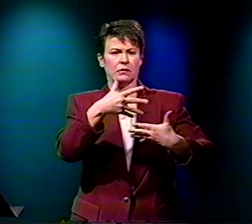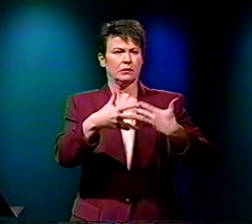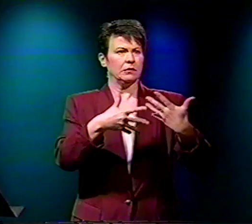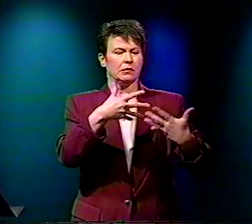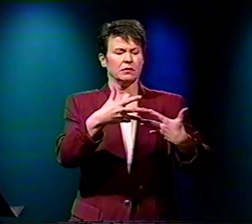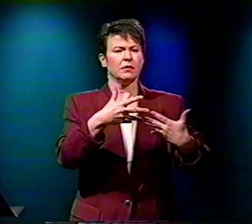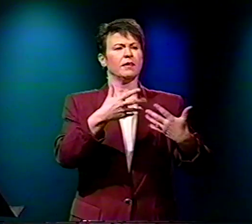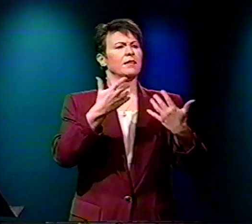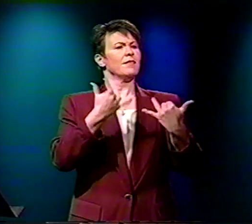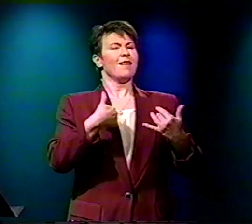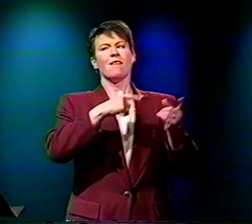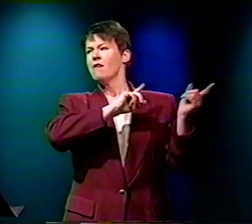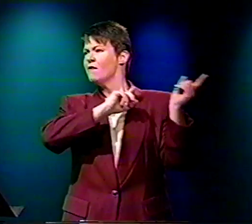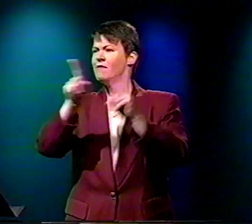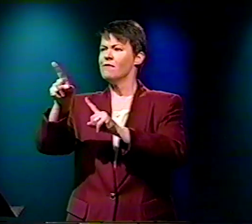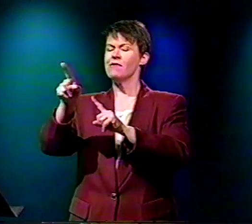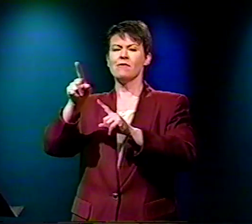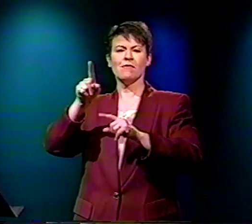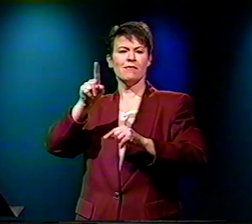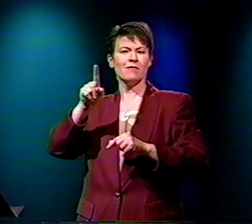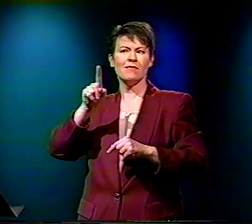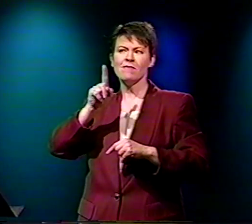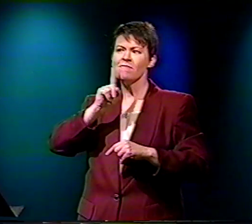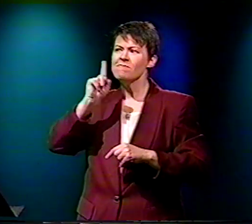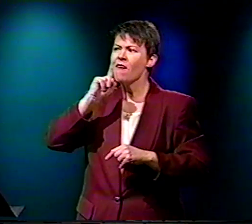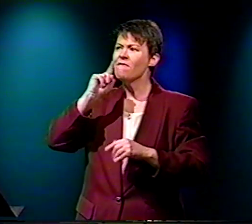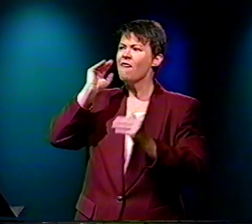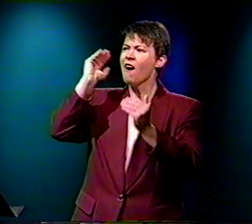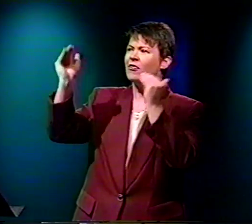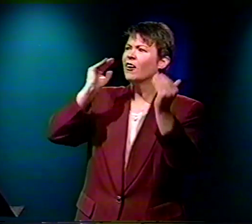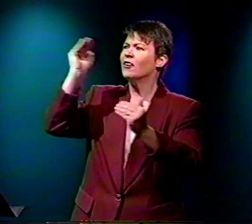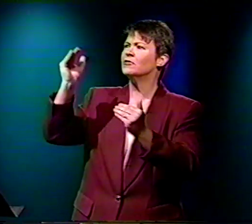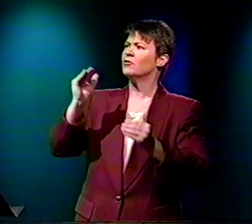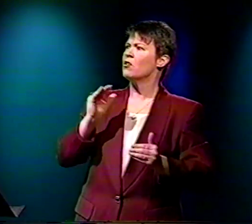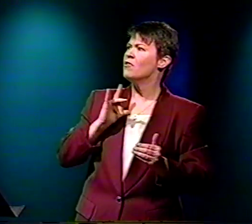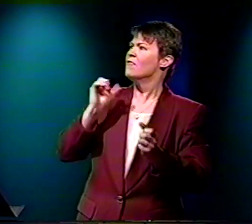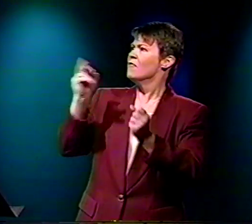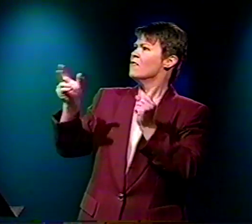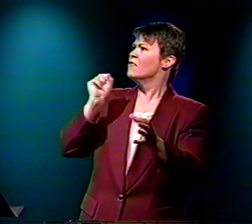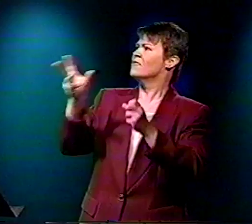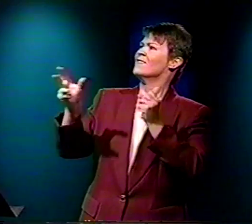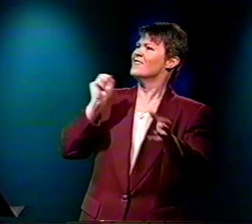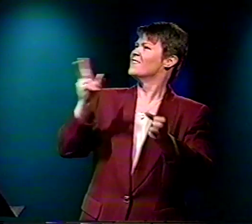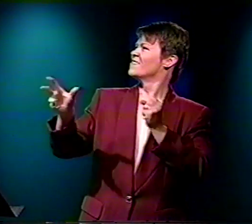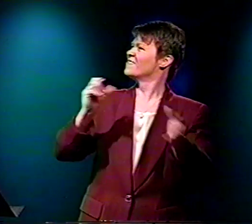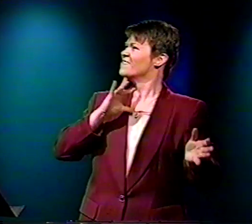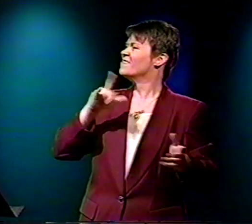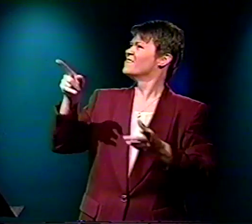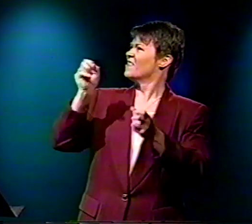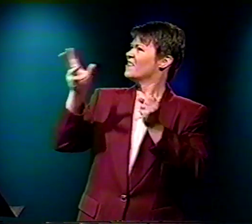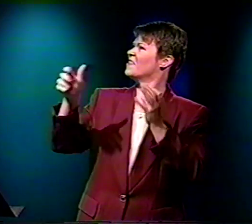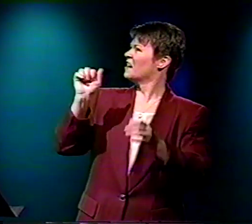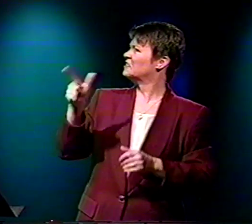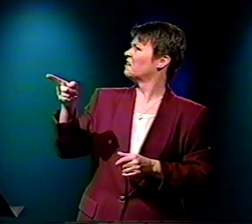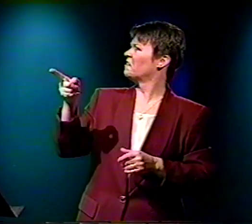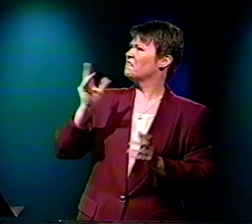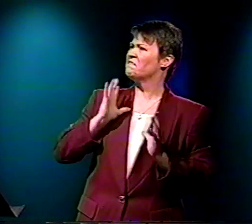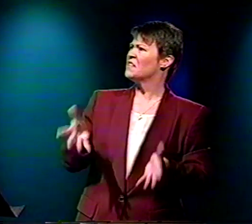sign for read, beginning with the letter R. And yet when they go and interact with other deaf adults, they find that